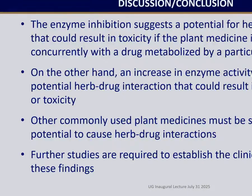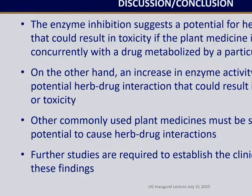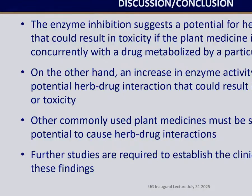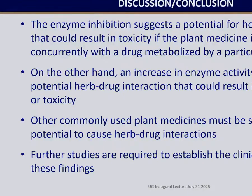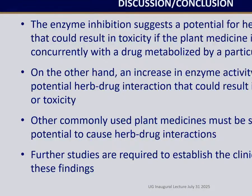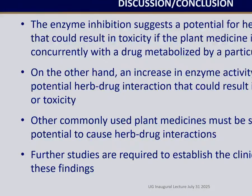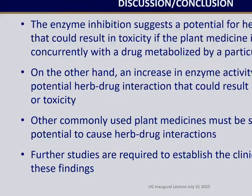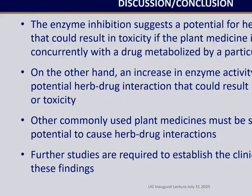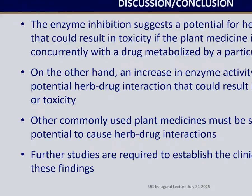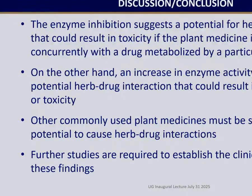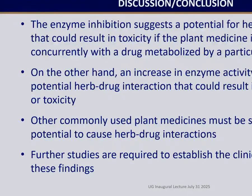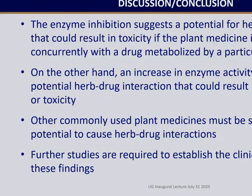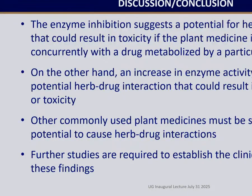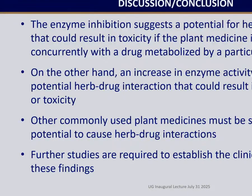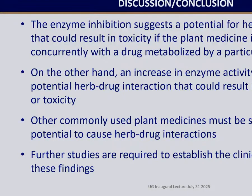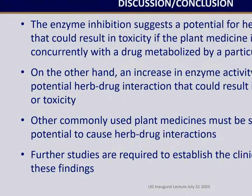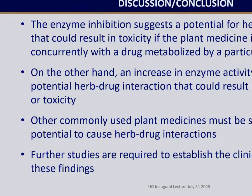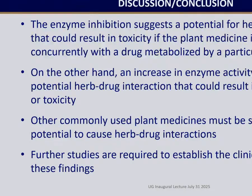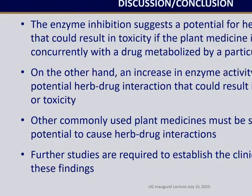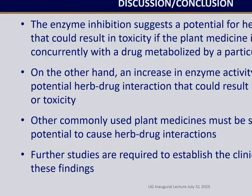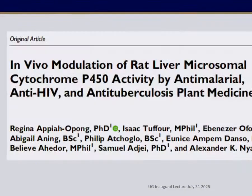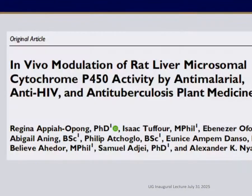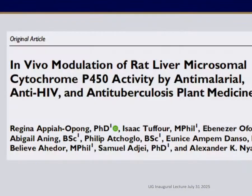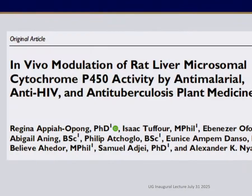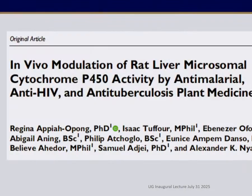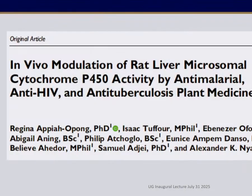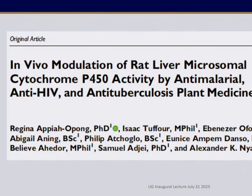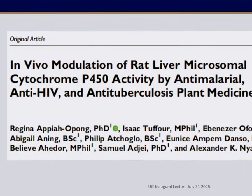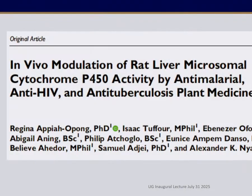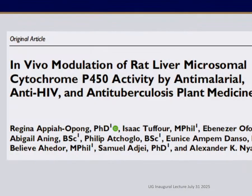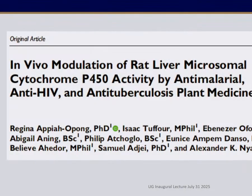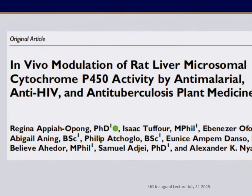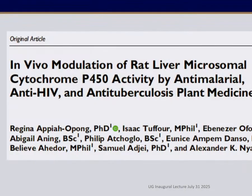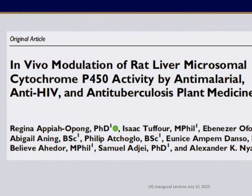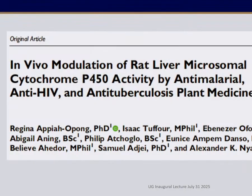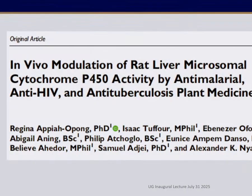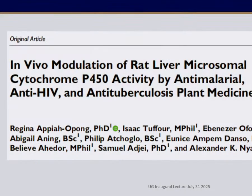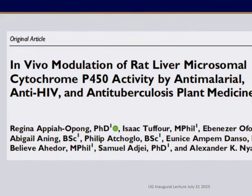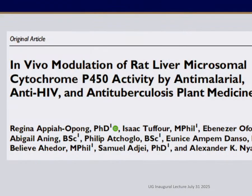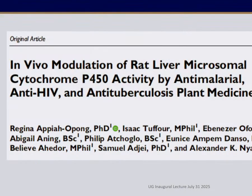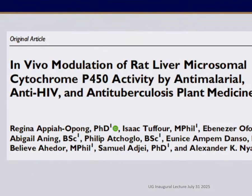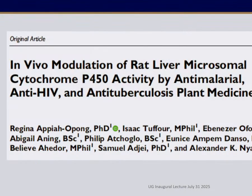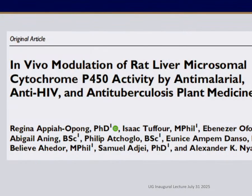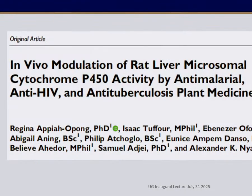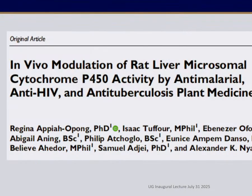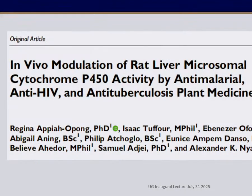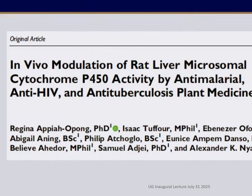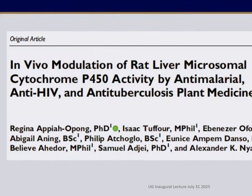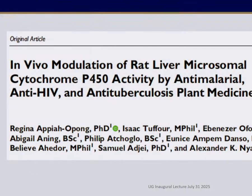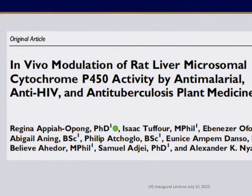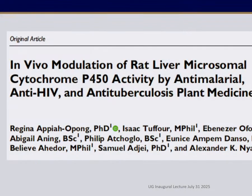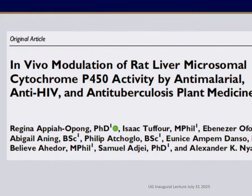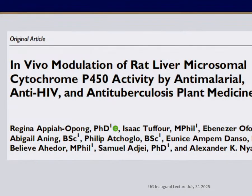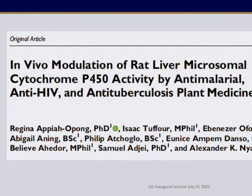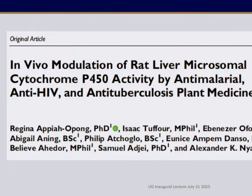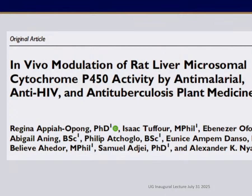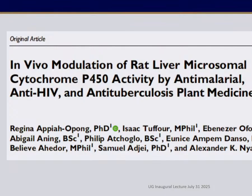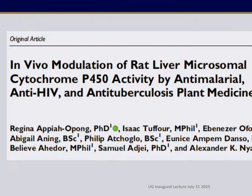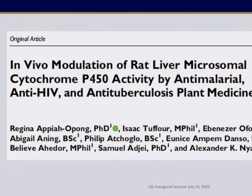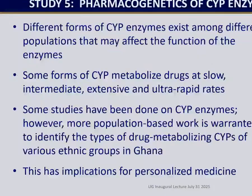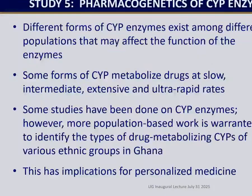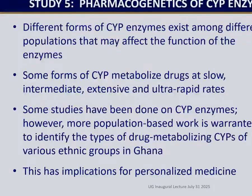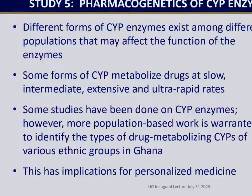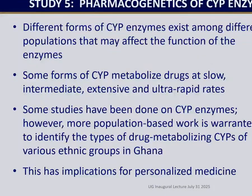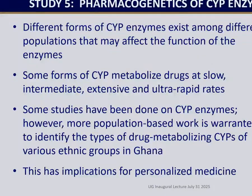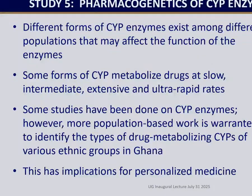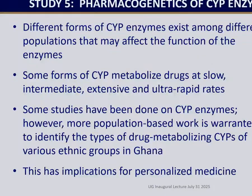this in animals, and sometimes it is not the same extrapolating animal data to humans. This has also been published.